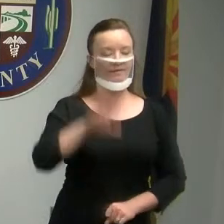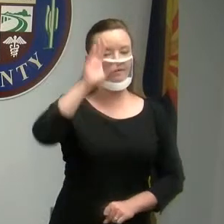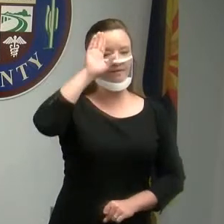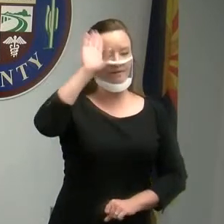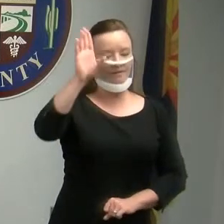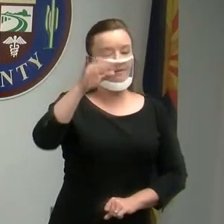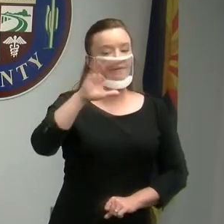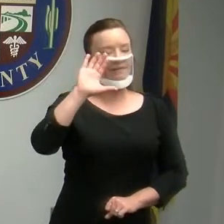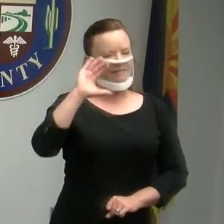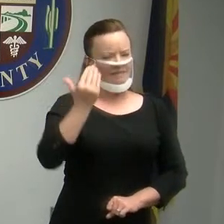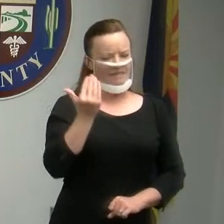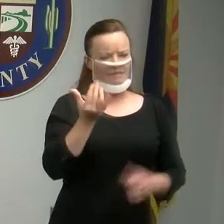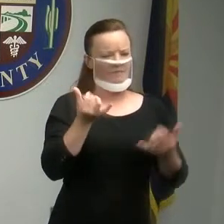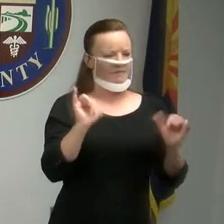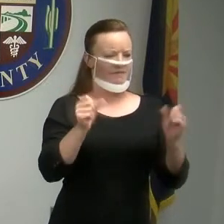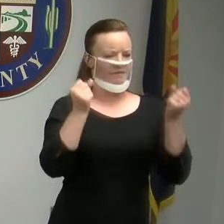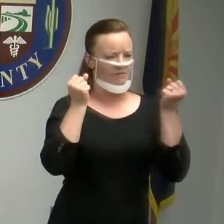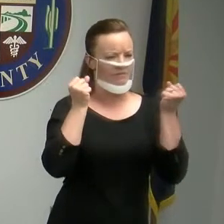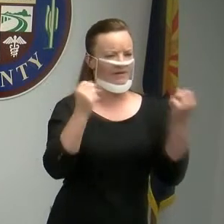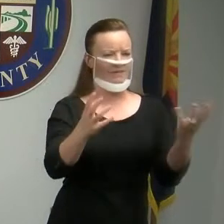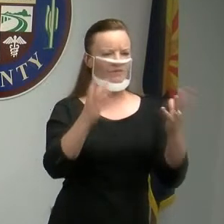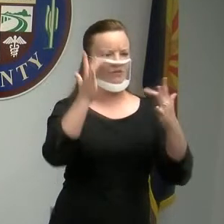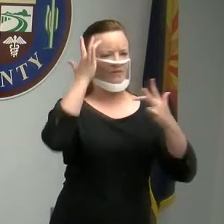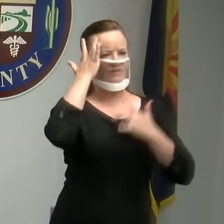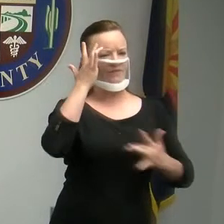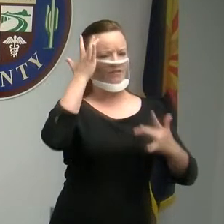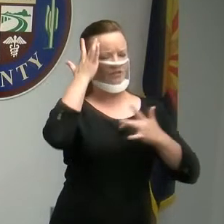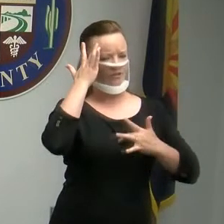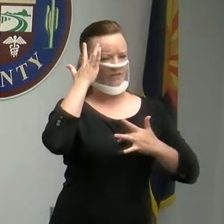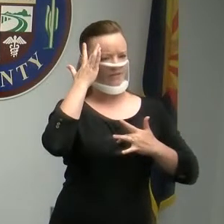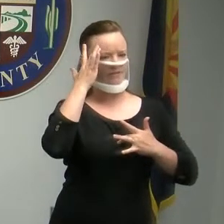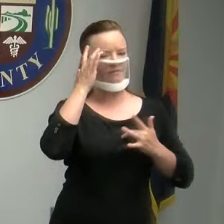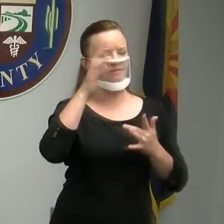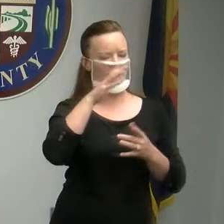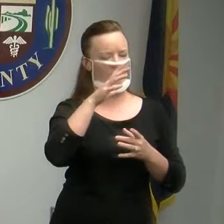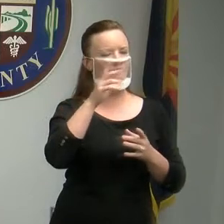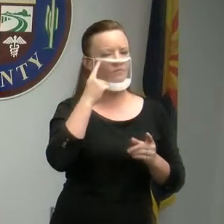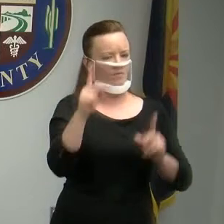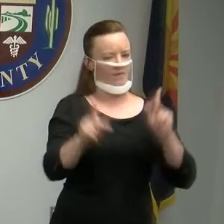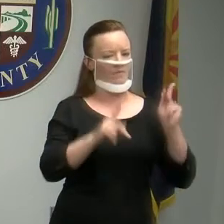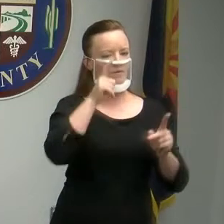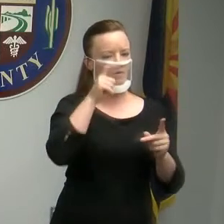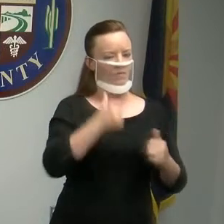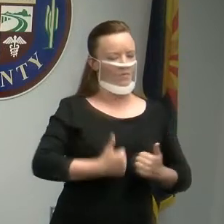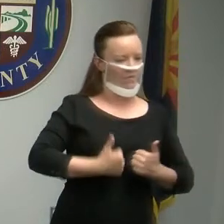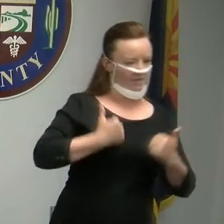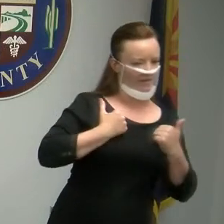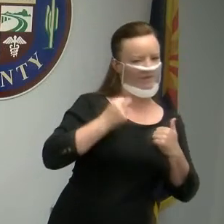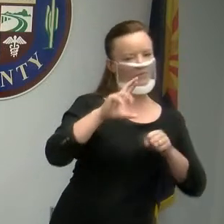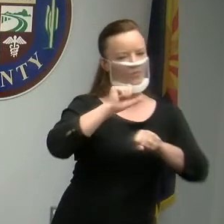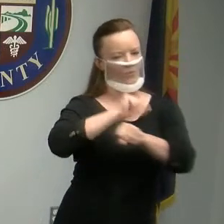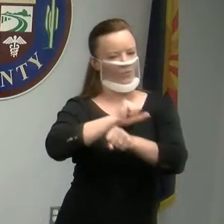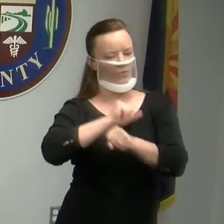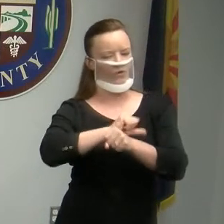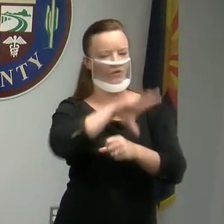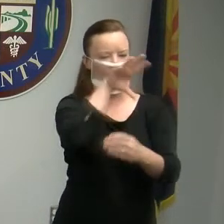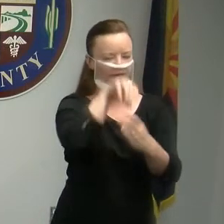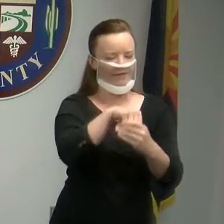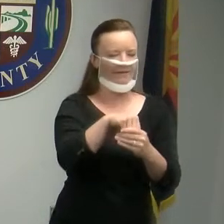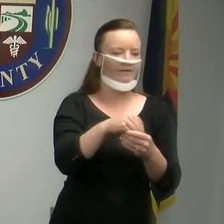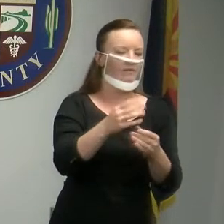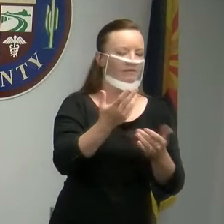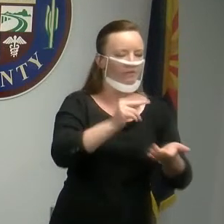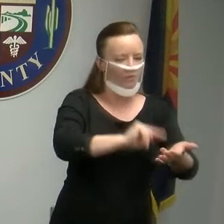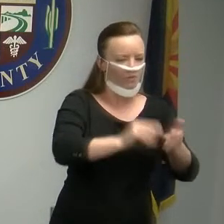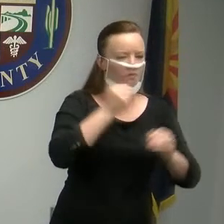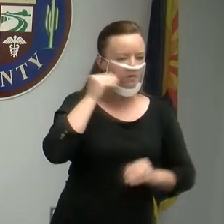Hi, it seems like there's still quite a few infections among residents and staff at long-term care facilities. And I'm wondering, has